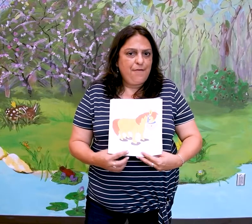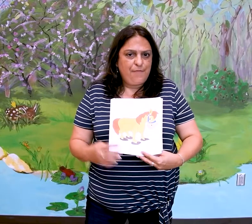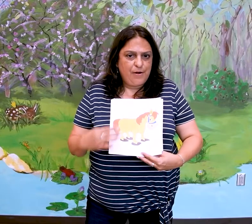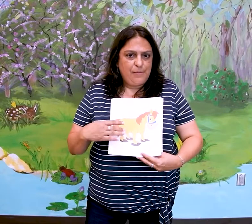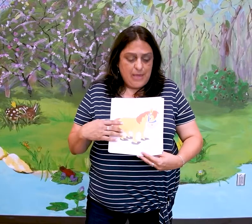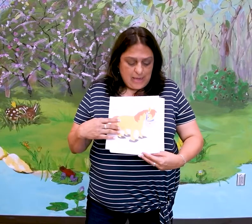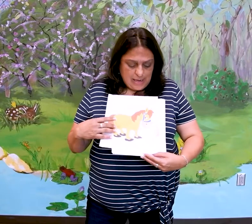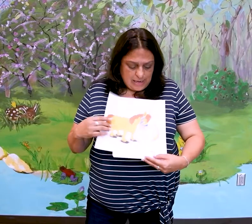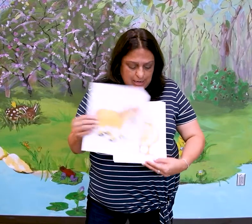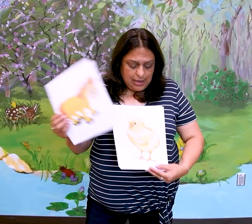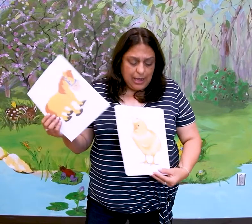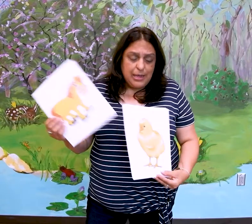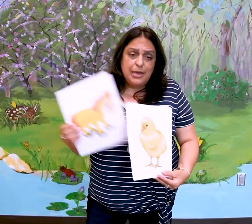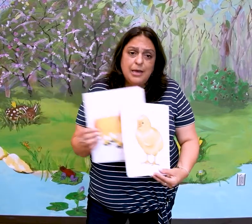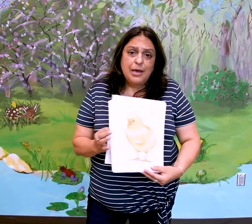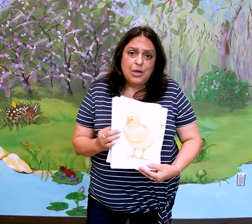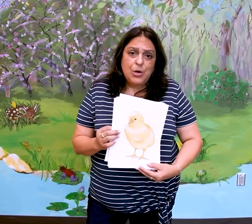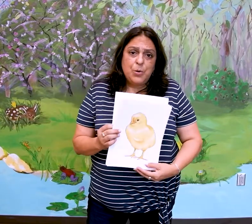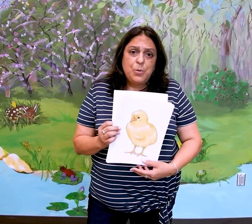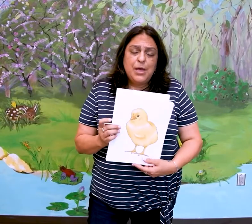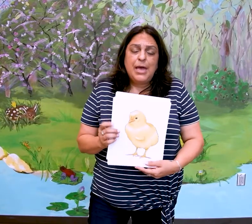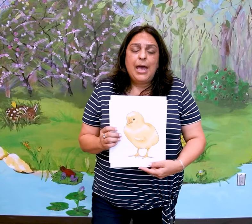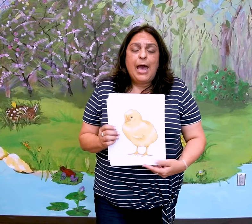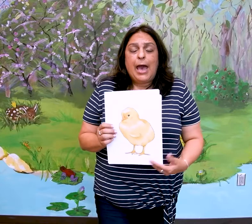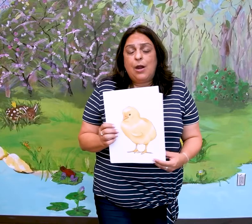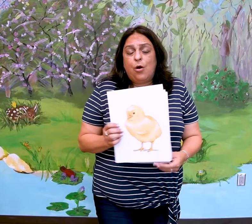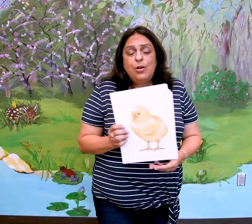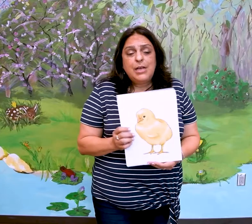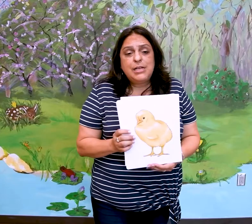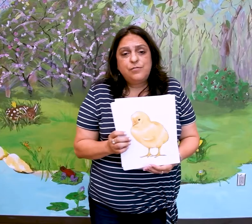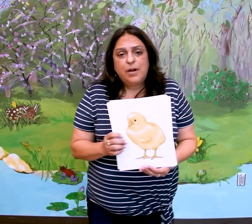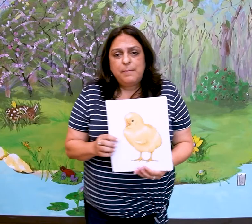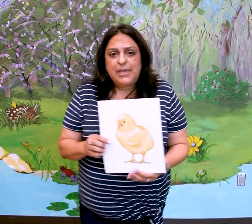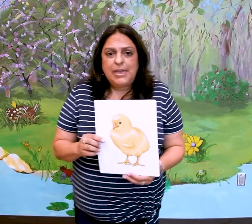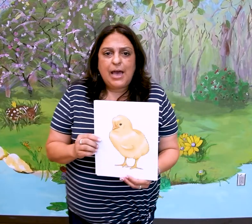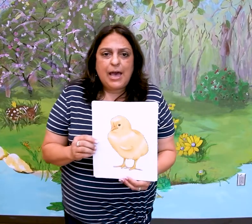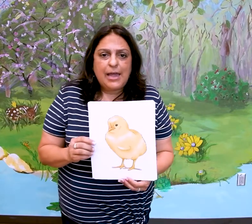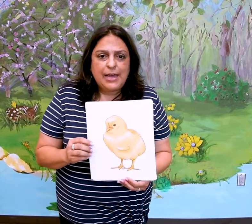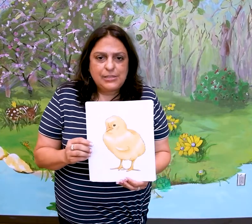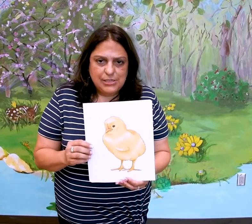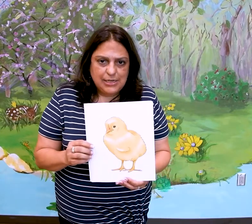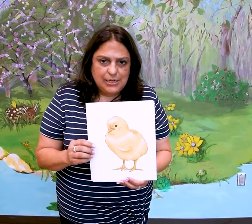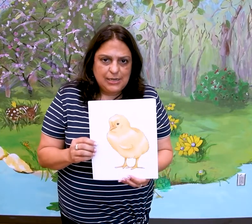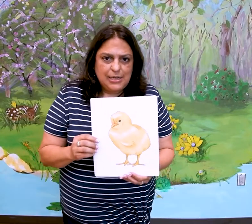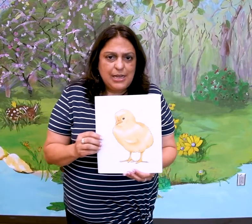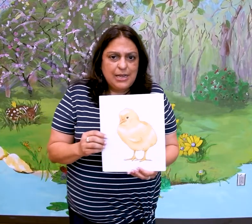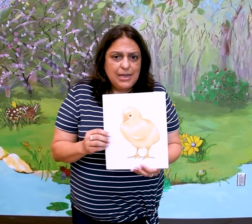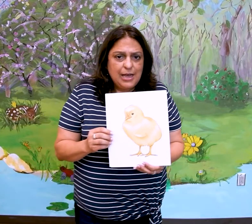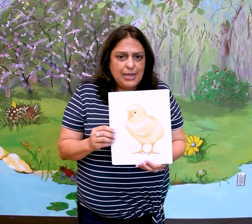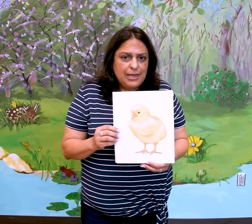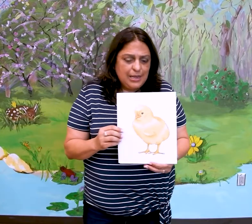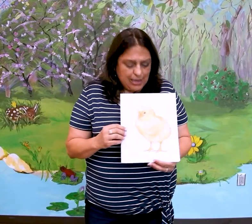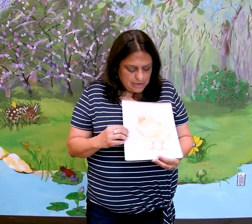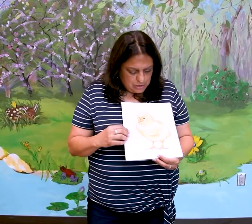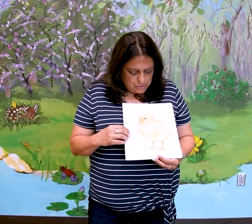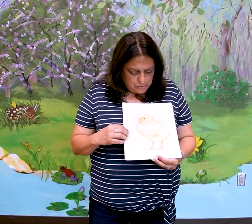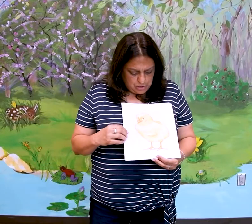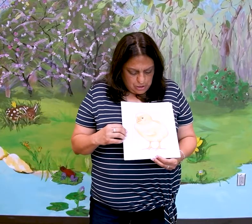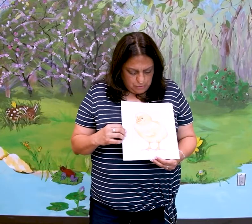farm, E-I-E-I-O. And on his farm he had a chicken, E-I-E-I-O. With a